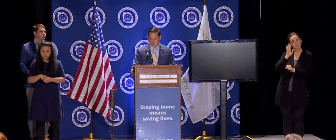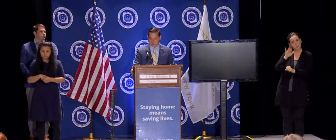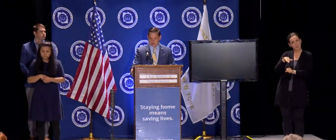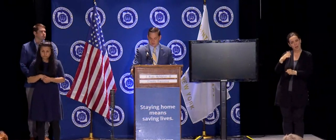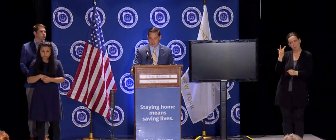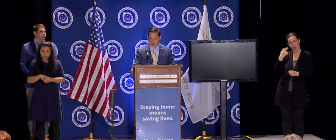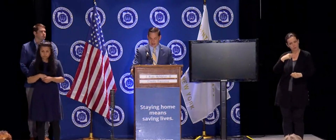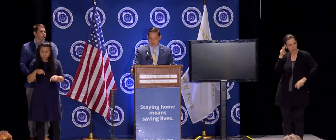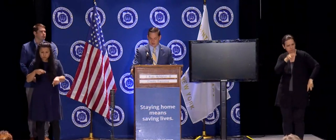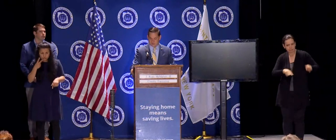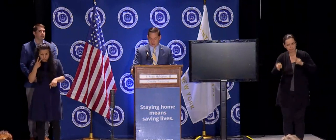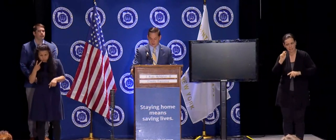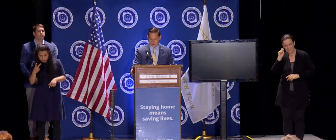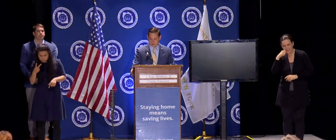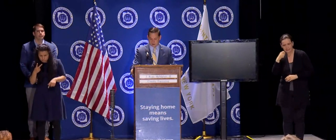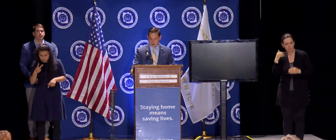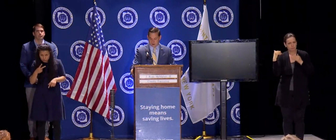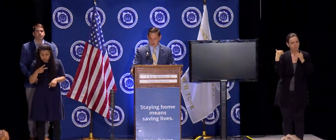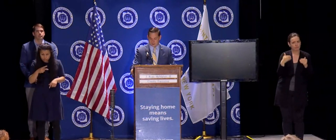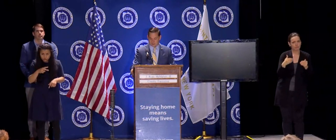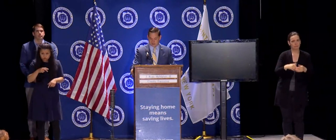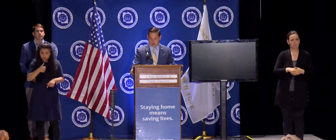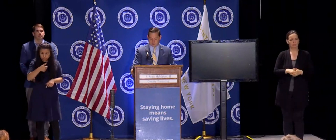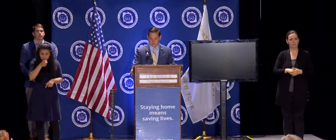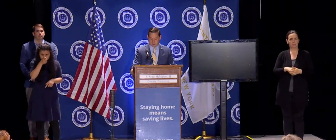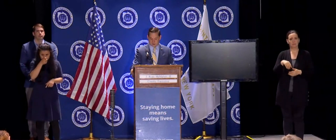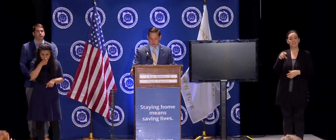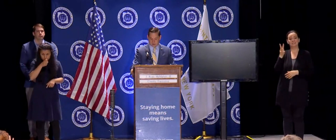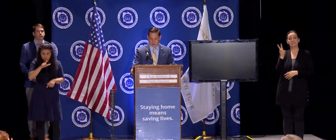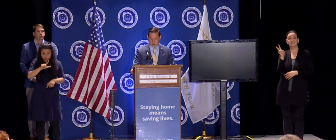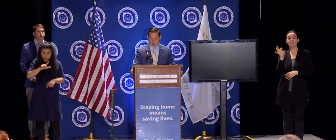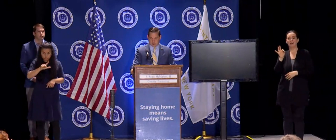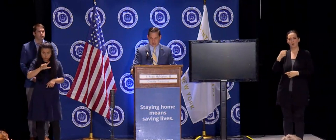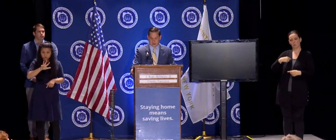monitoring 679 active cases. This is up 7 from